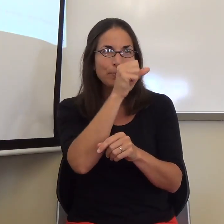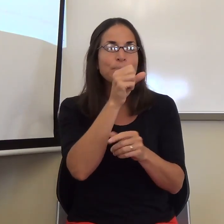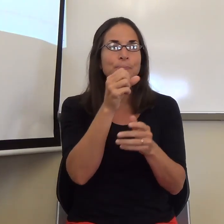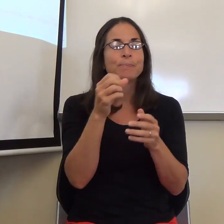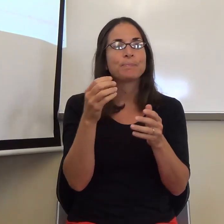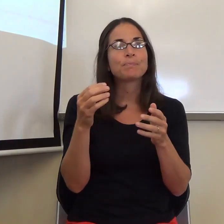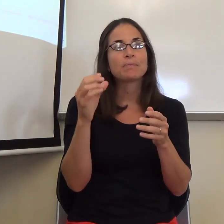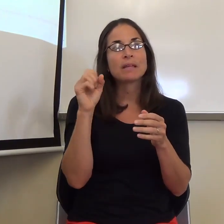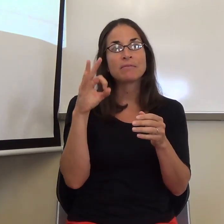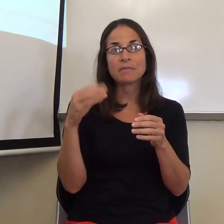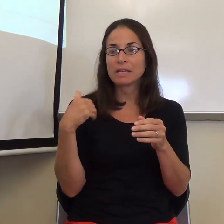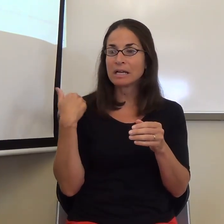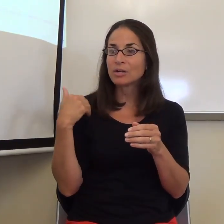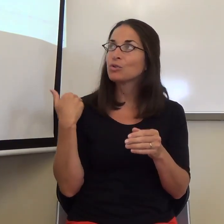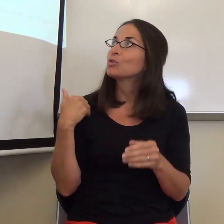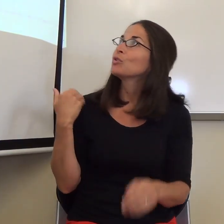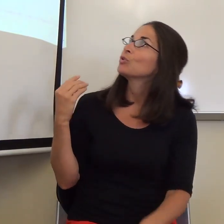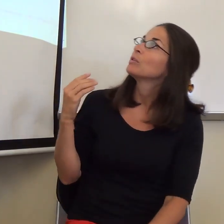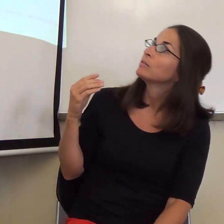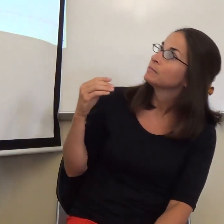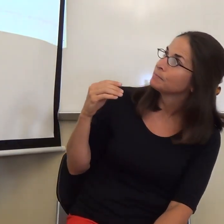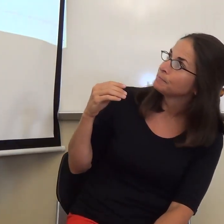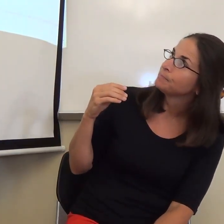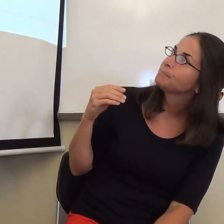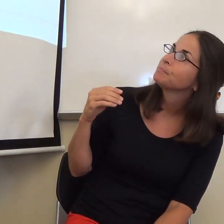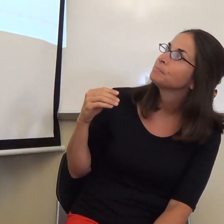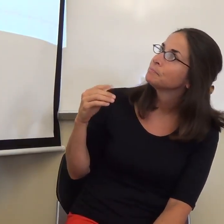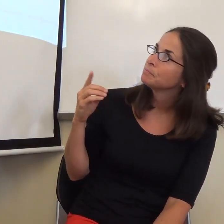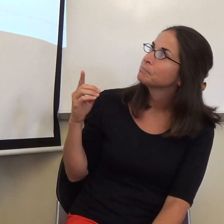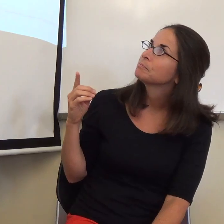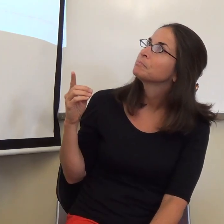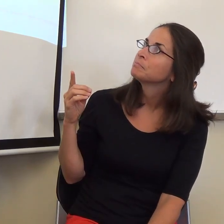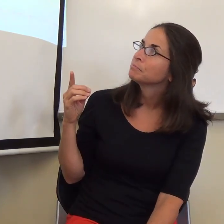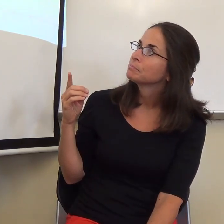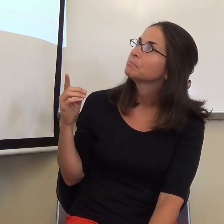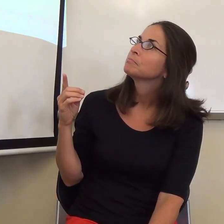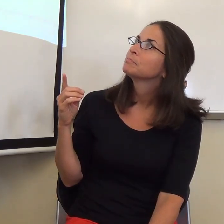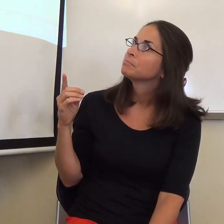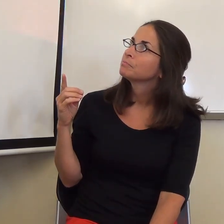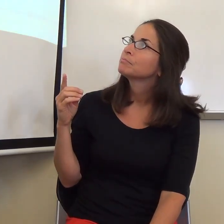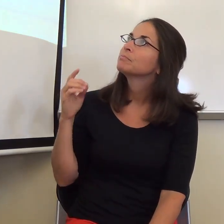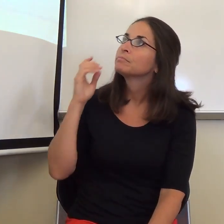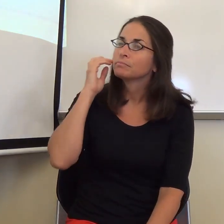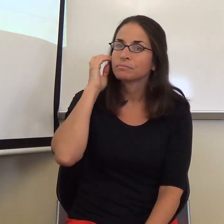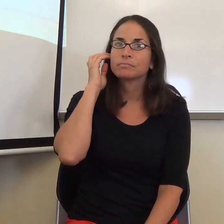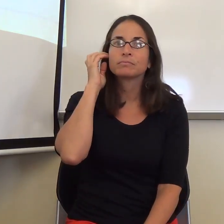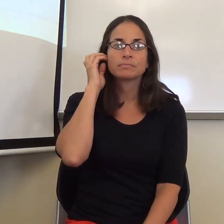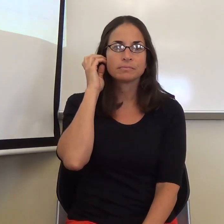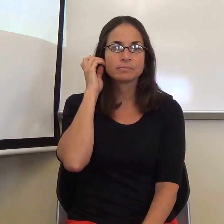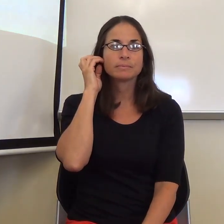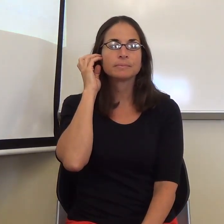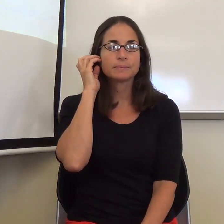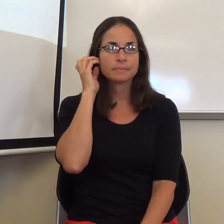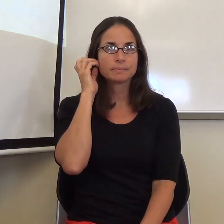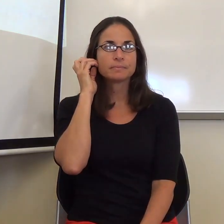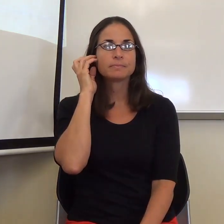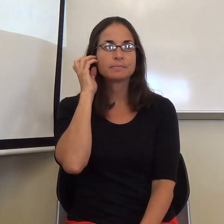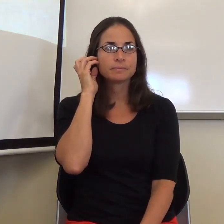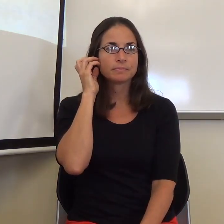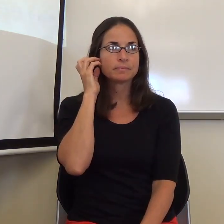questions might be, Not in 78. yeah, Not Probably 78. Back then, a lot of people were like preaching and protesting